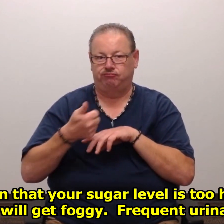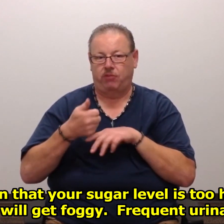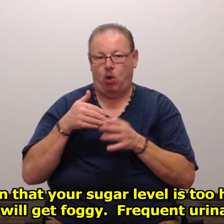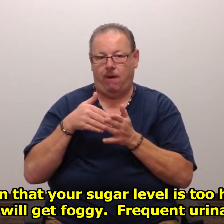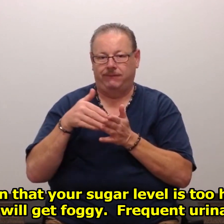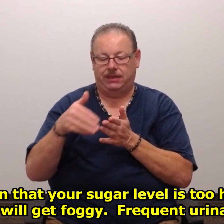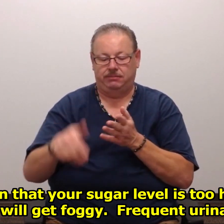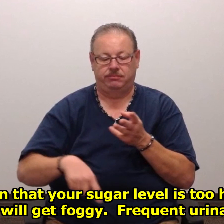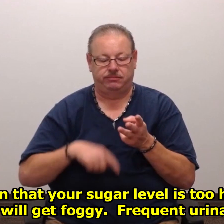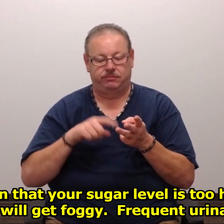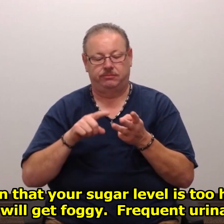Frequent urination,